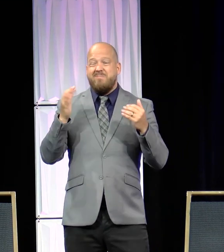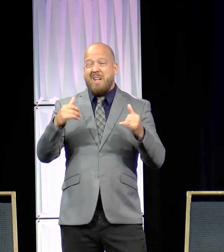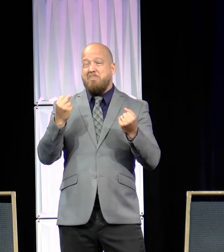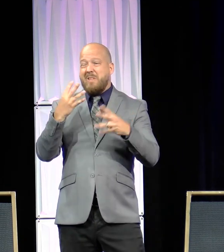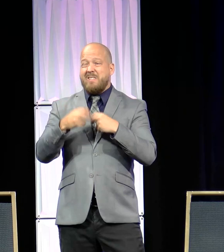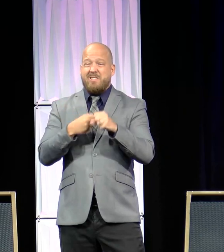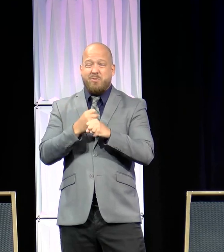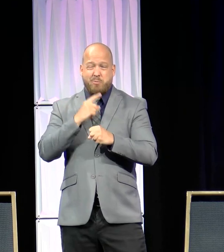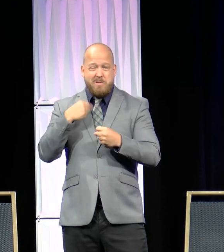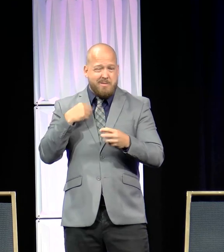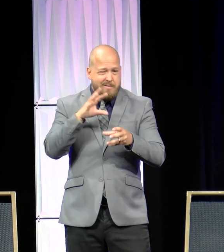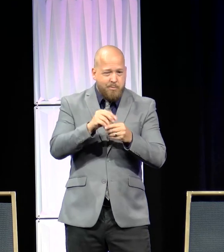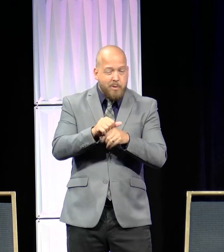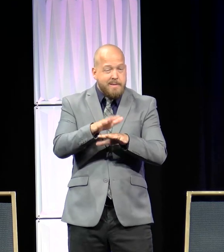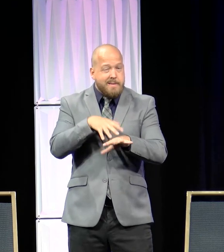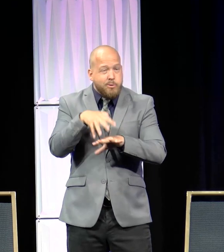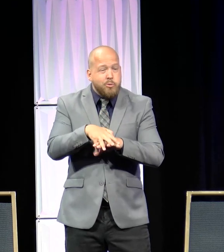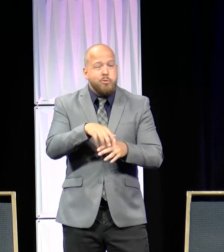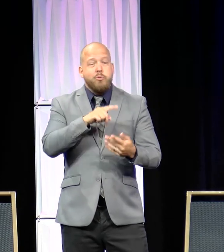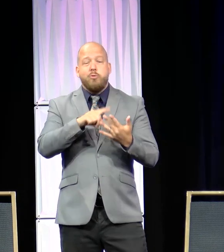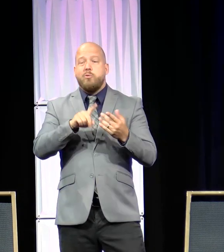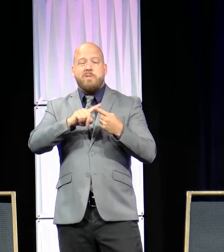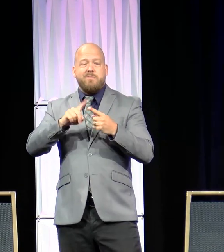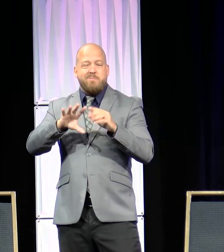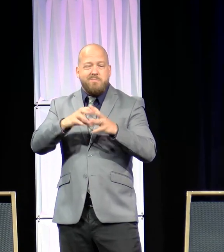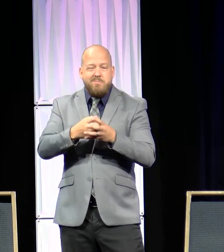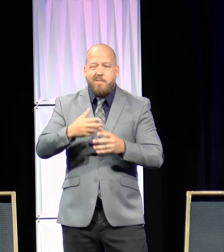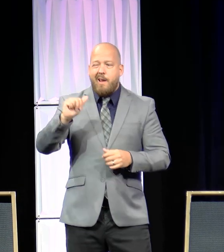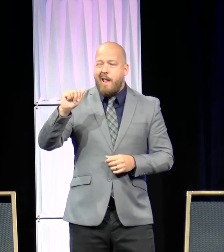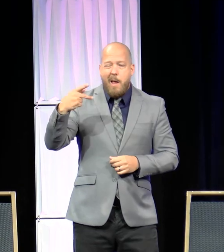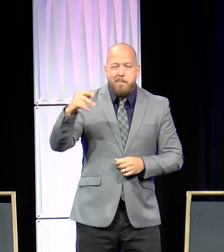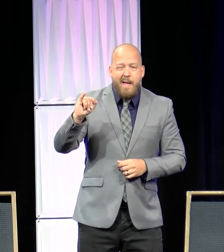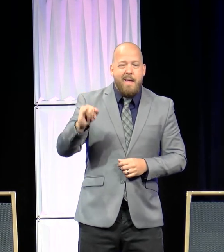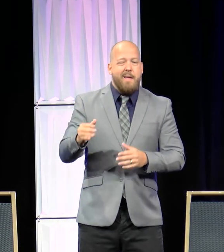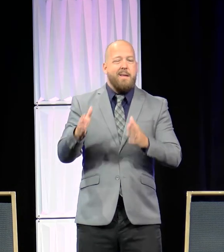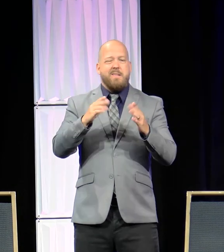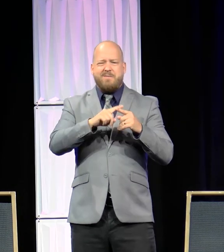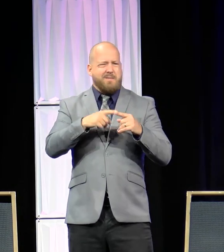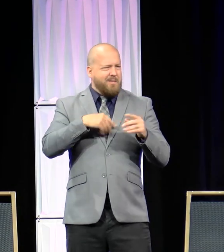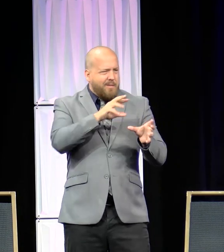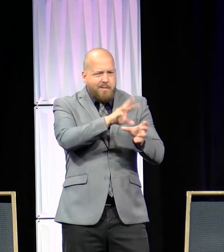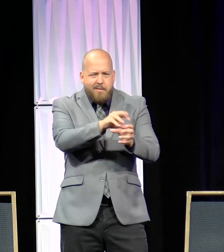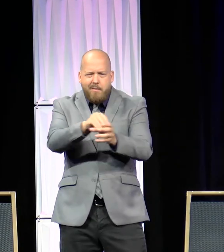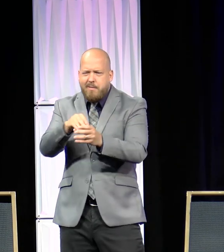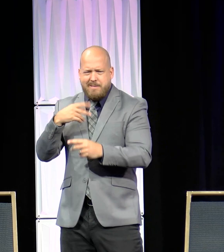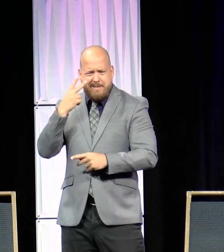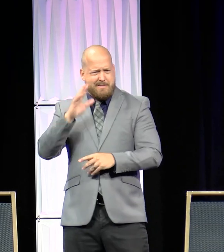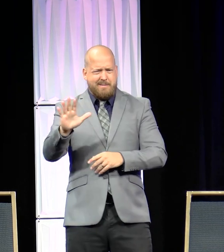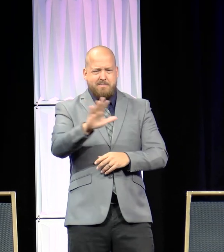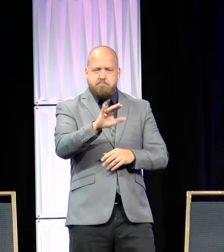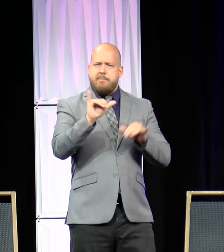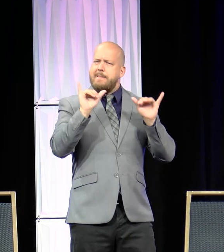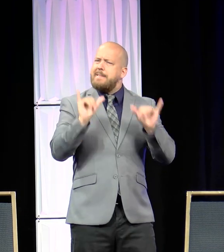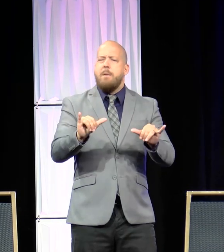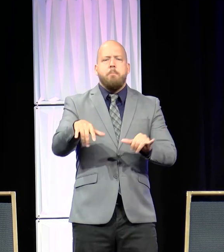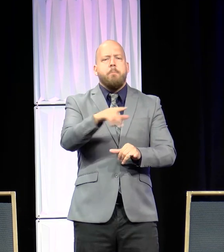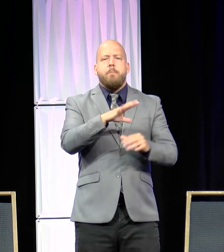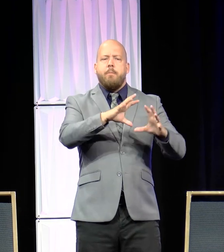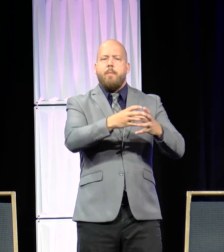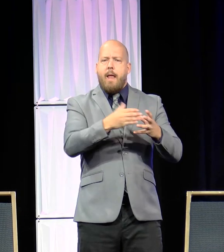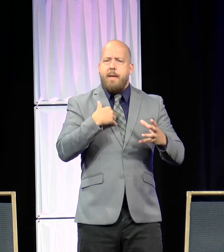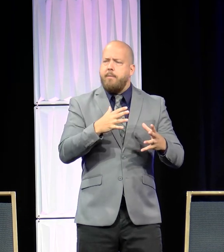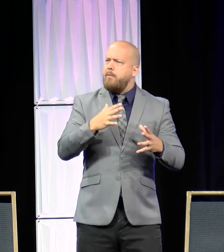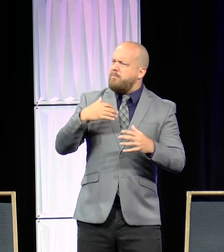seen that same love come from those sisters as well with the men of their